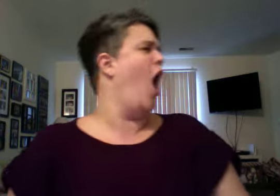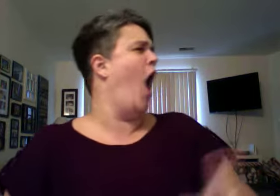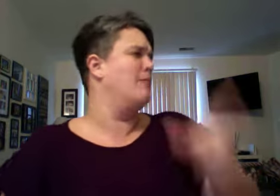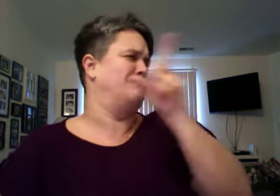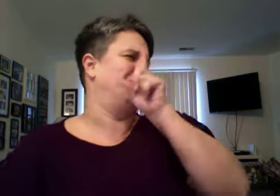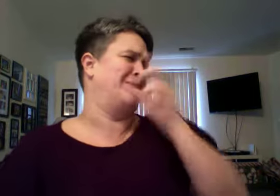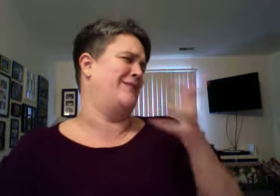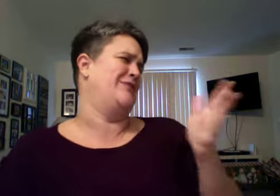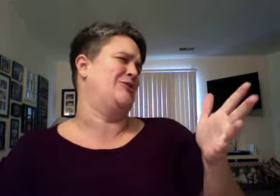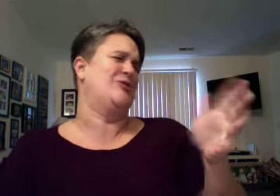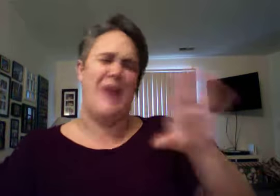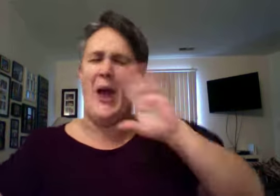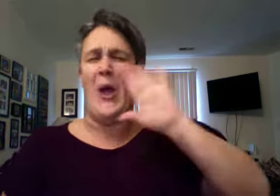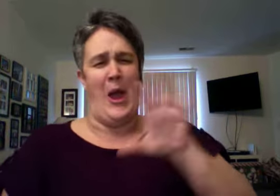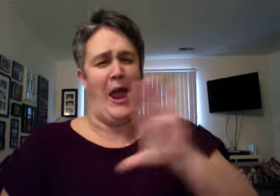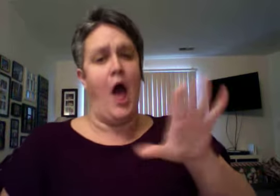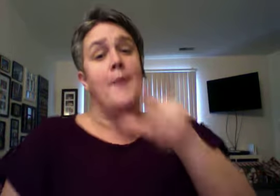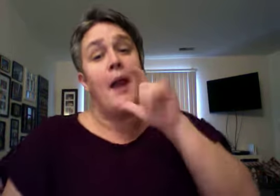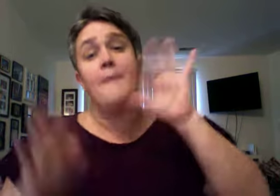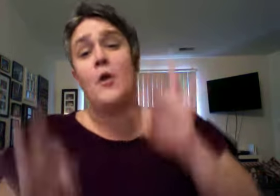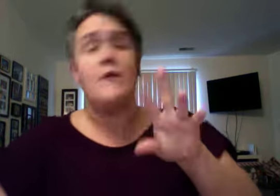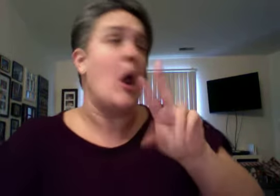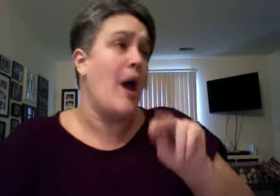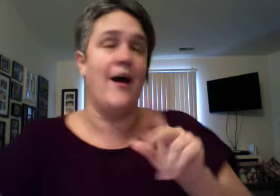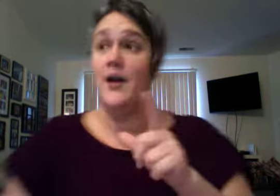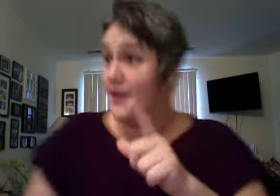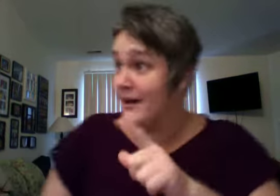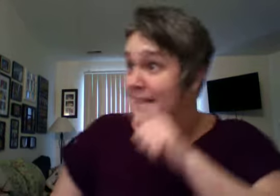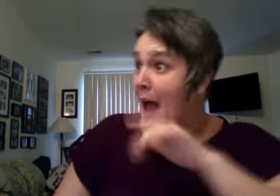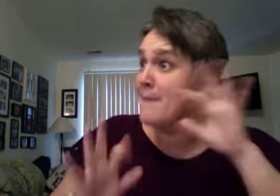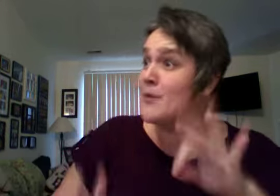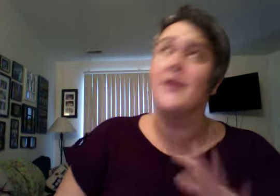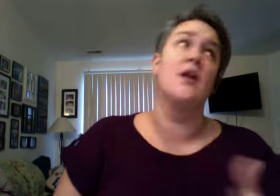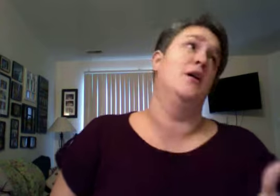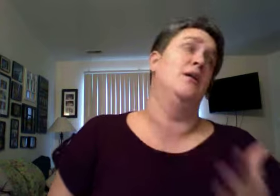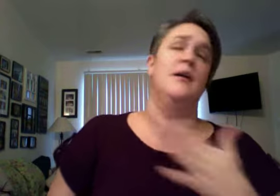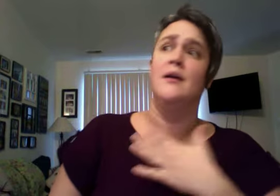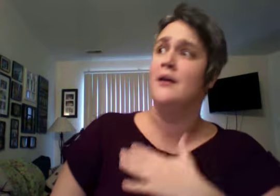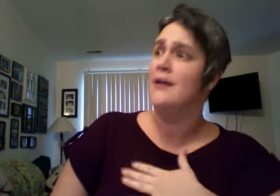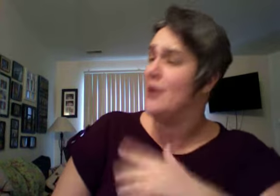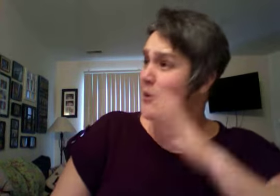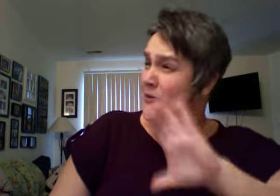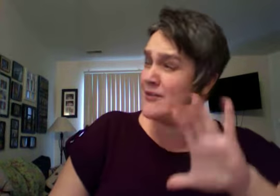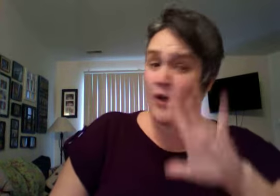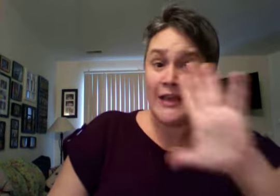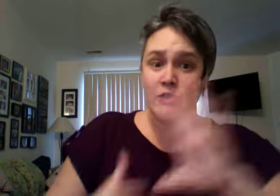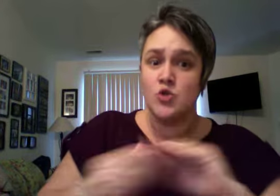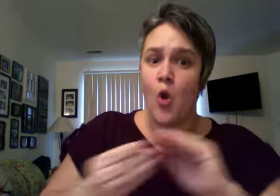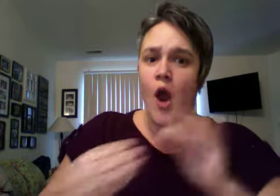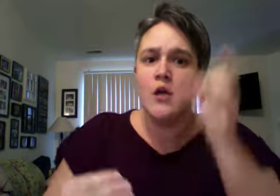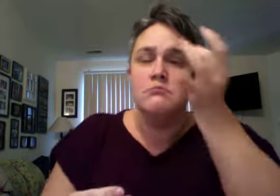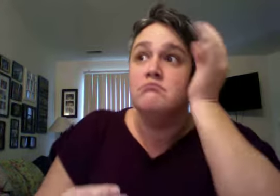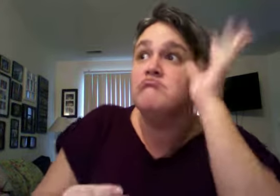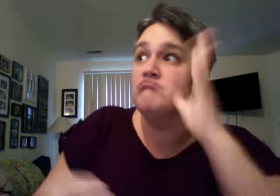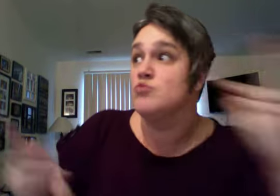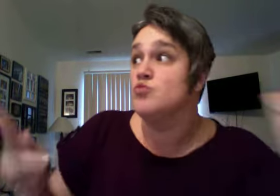all know Columbus wasn't perfect. That's an understatement. The real story of Columbus is even worse and weirder than you think. All